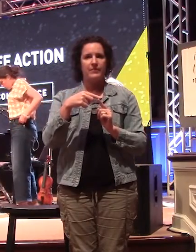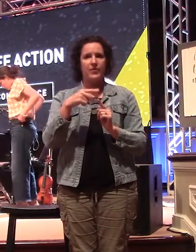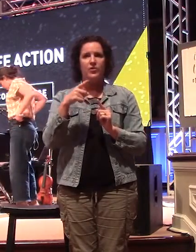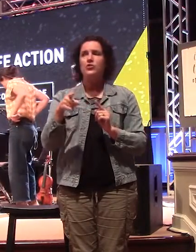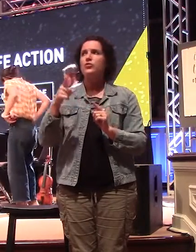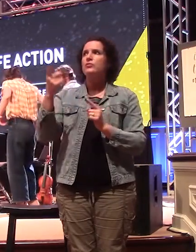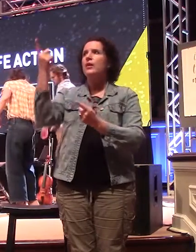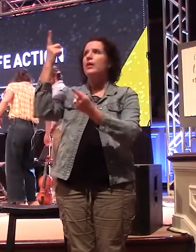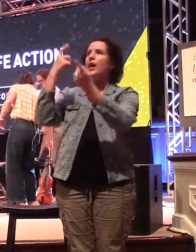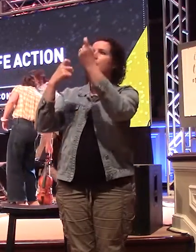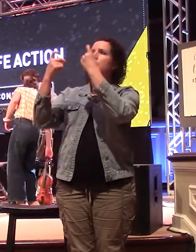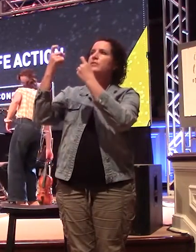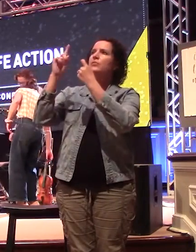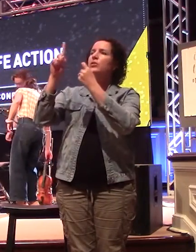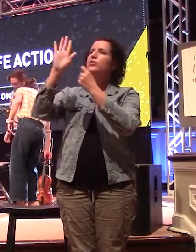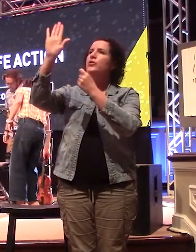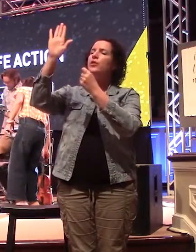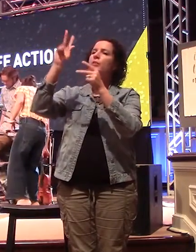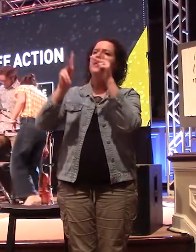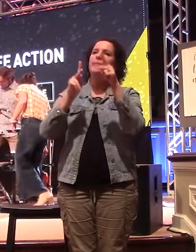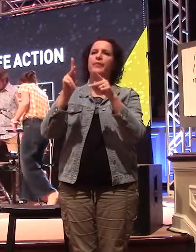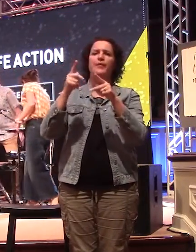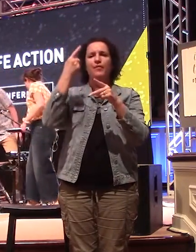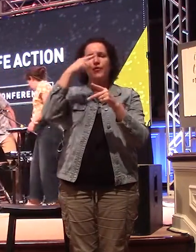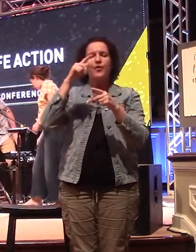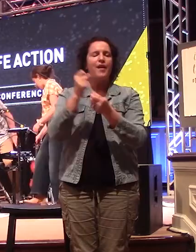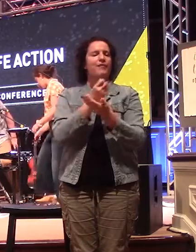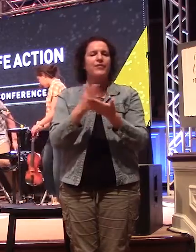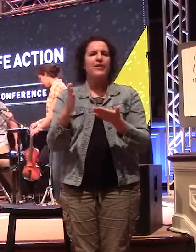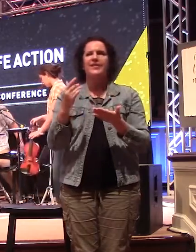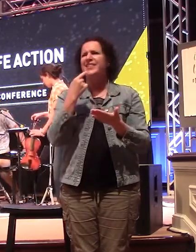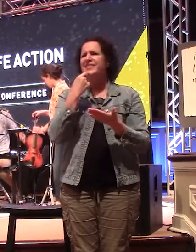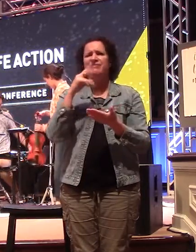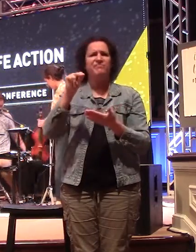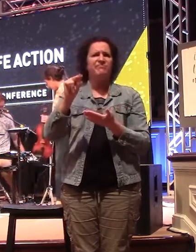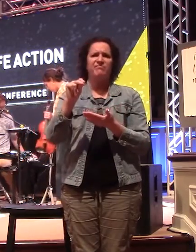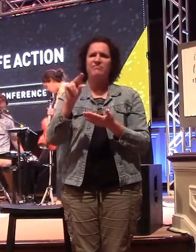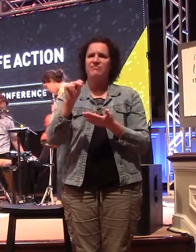you ask one of your people for everything and they said no.